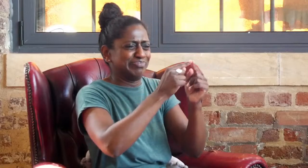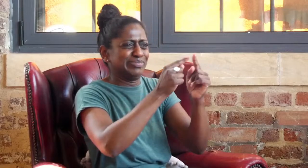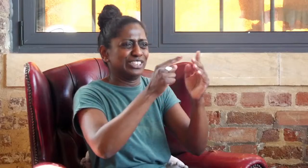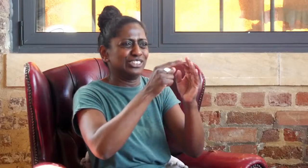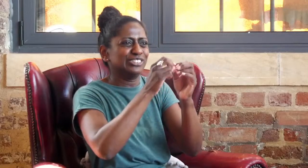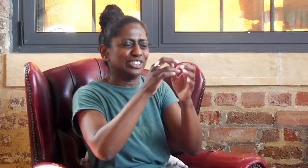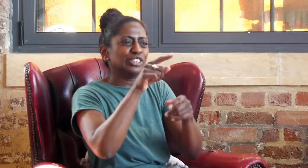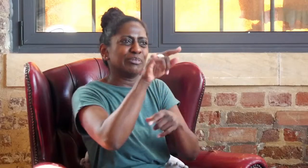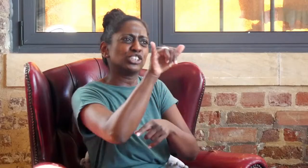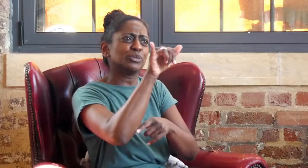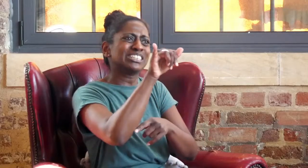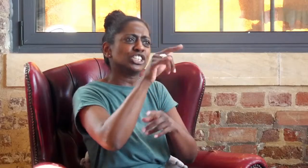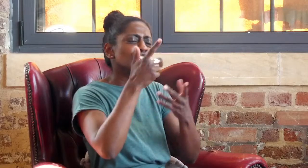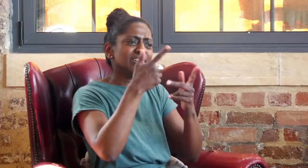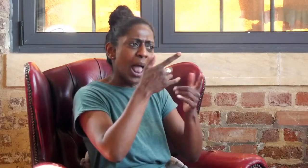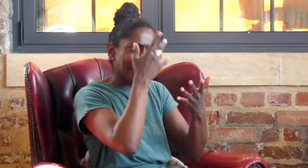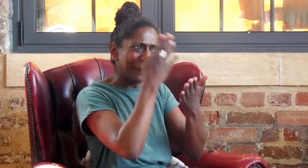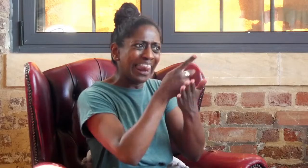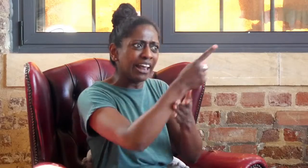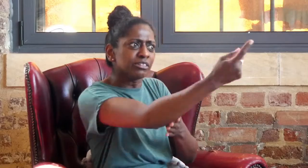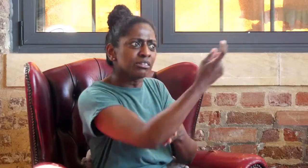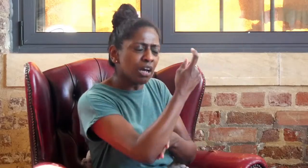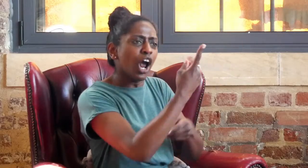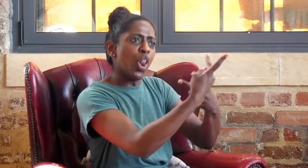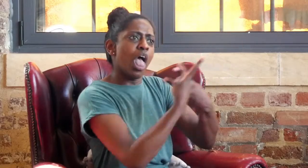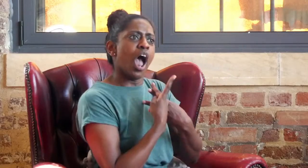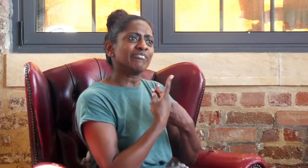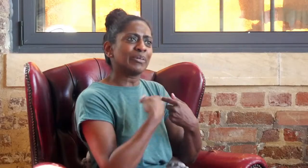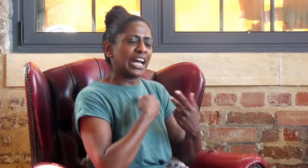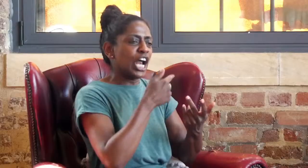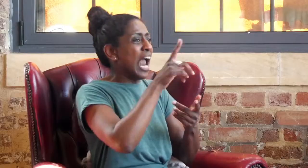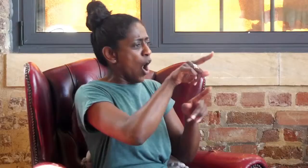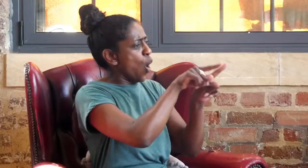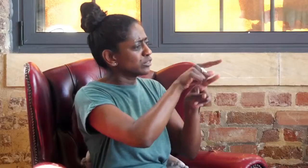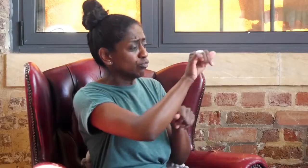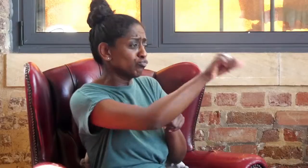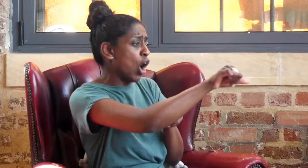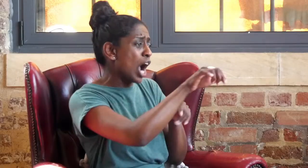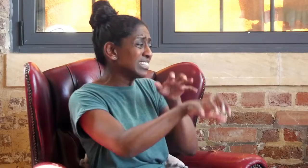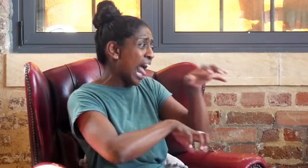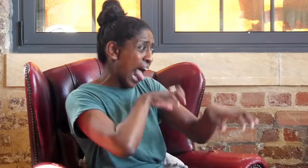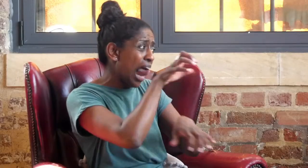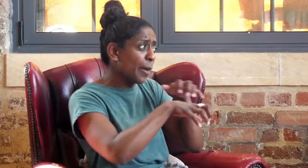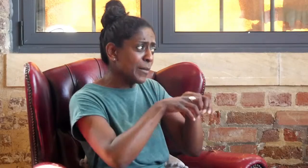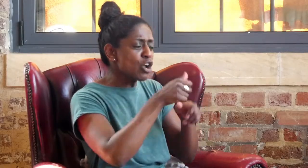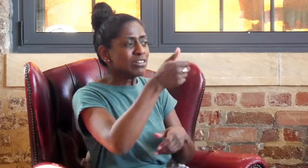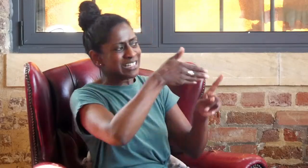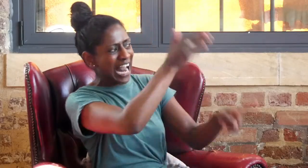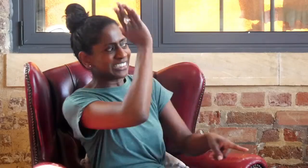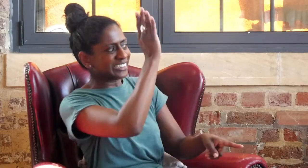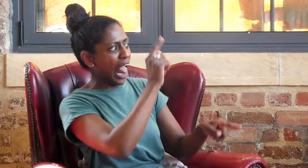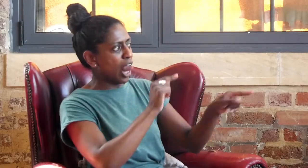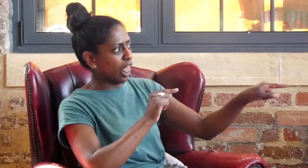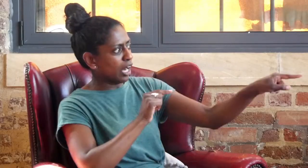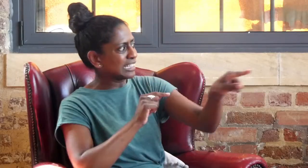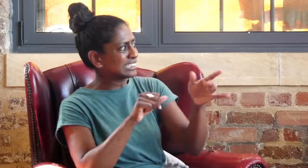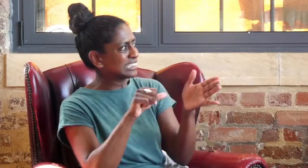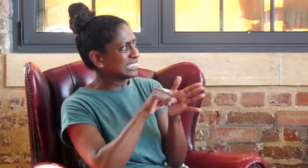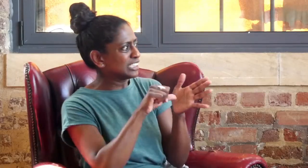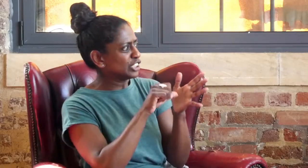superstitious of robins as well. Like you say, they believe that somebody, if a robin comes, it's because they're coming to look after you.